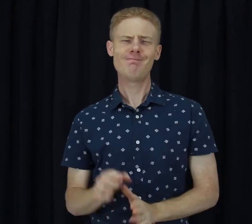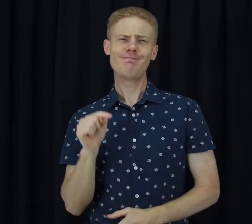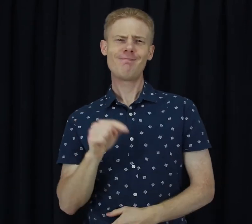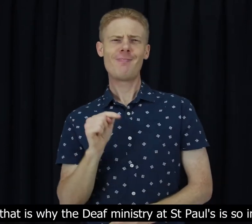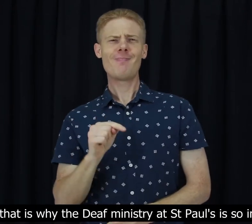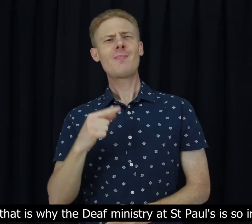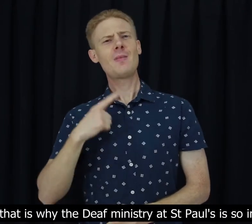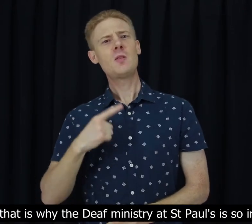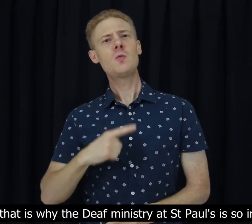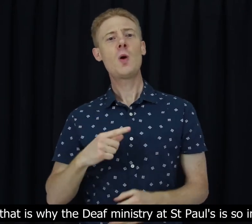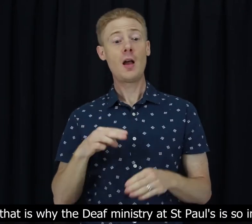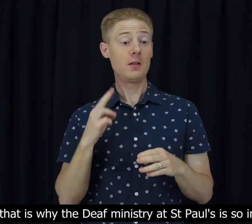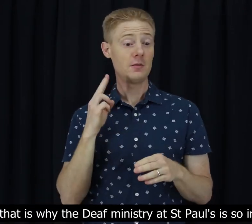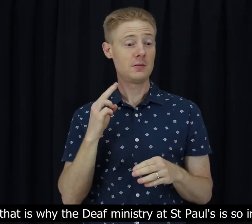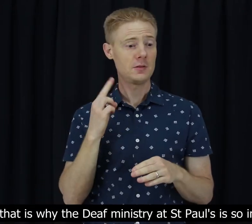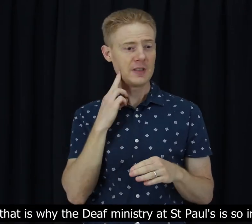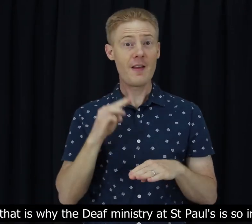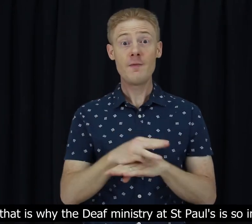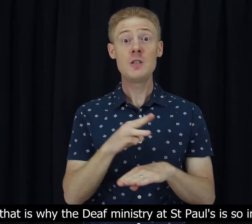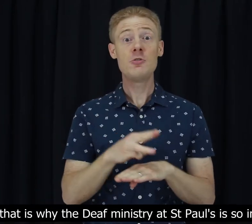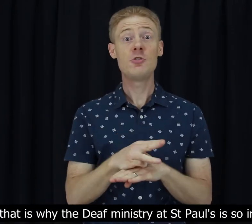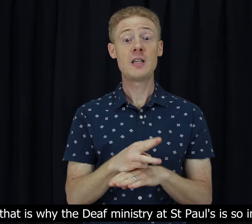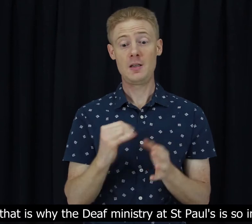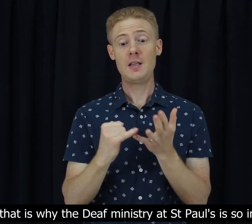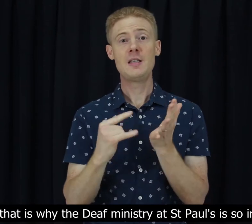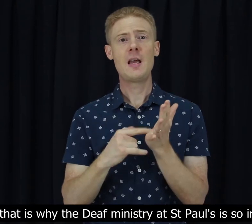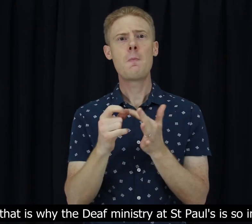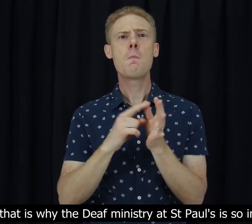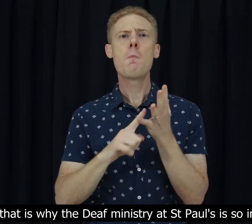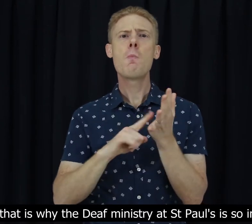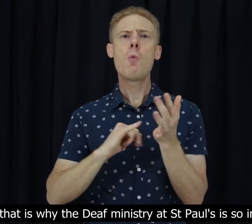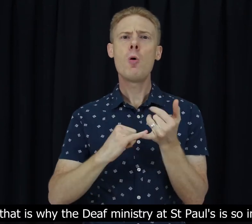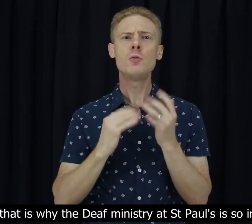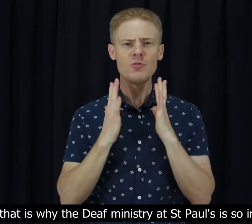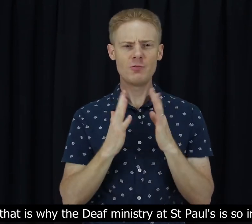And that is why the deaf ministry at St Paul's is so important.